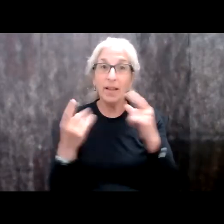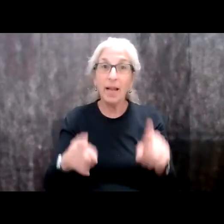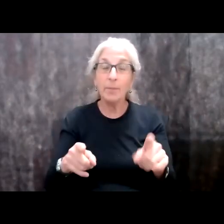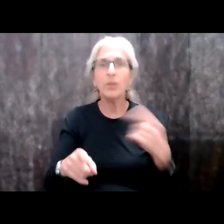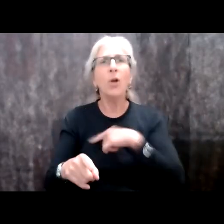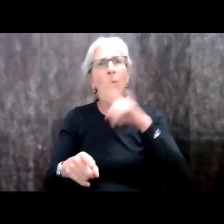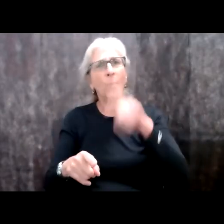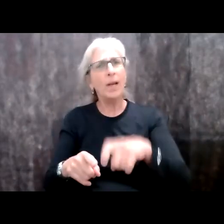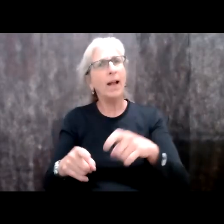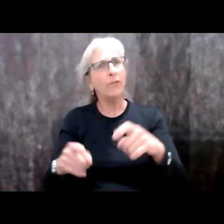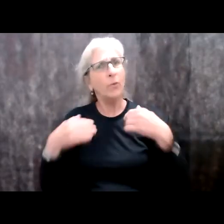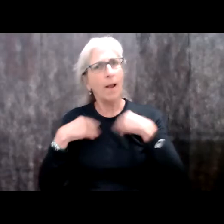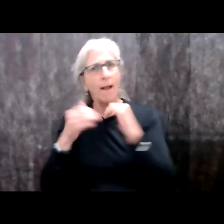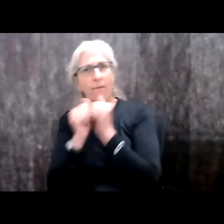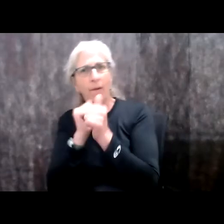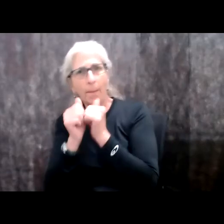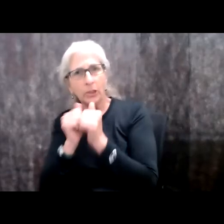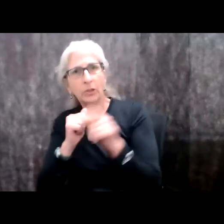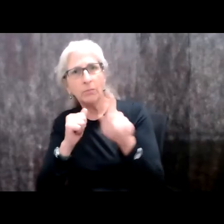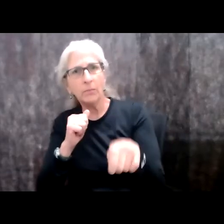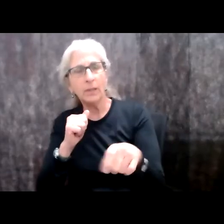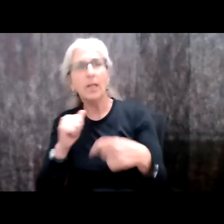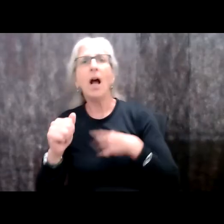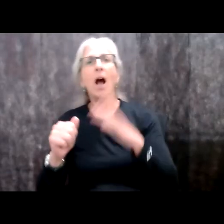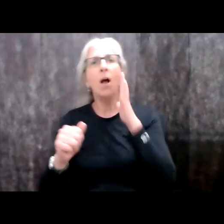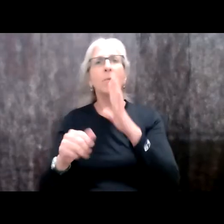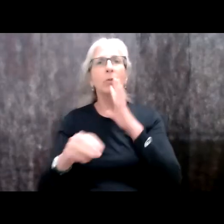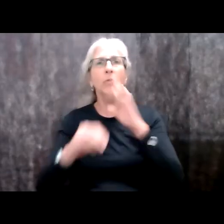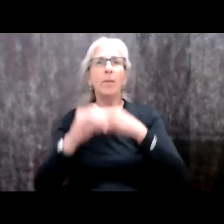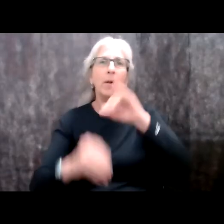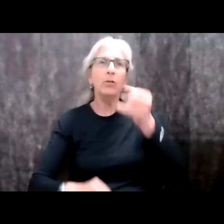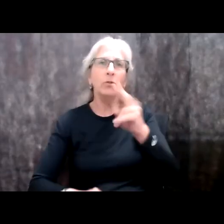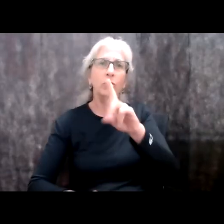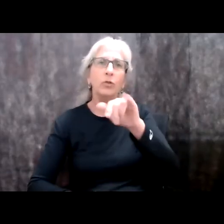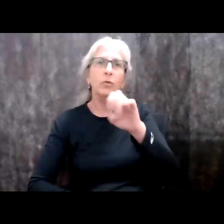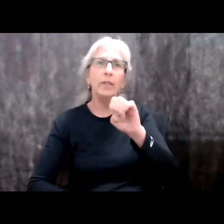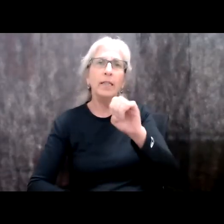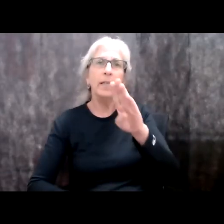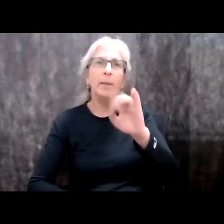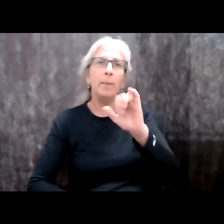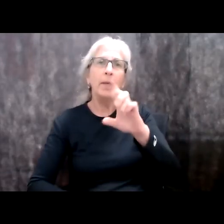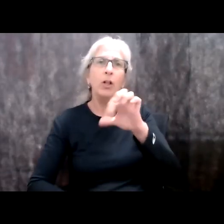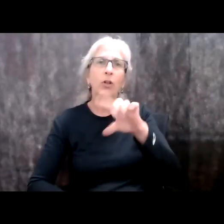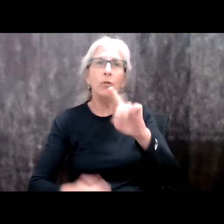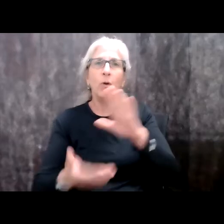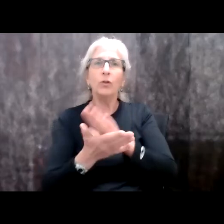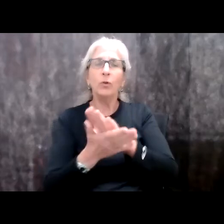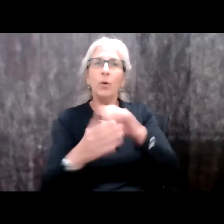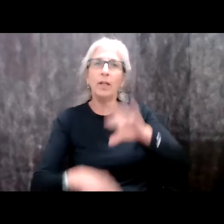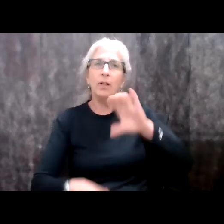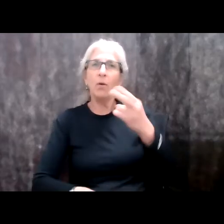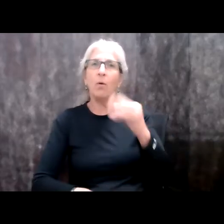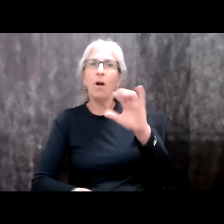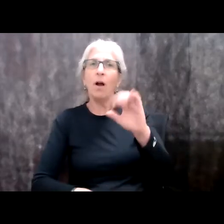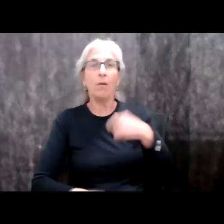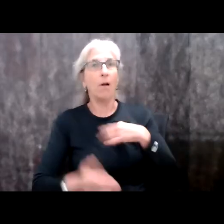bring in competition. And I'll go back to the Julie Billiard School that, you know, they have out in Ohio, and how much I learned out there.